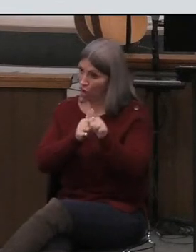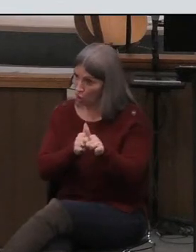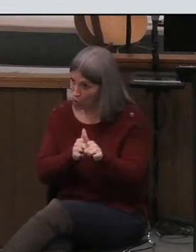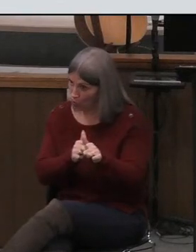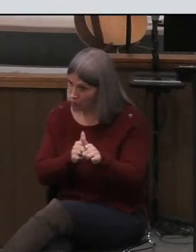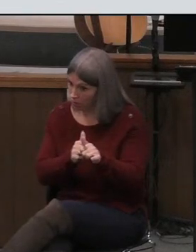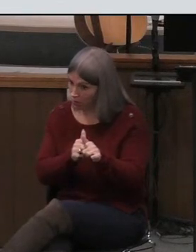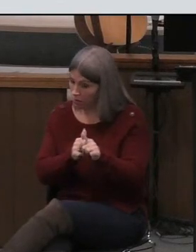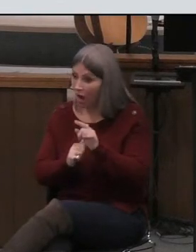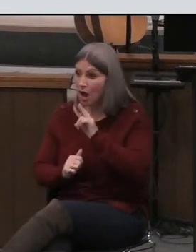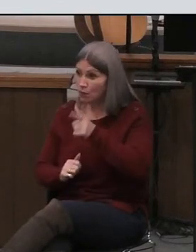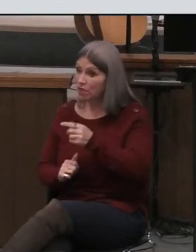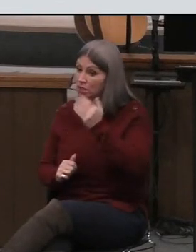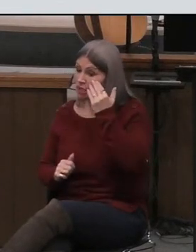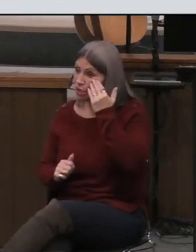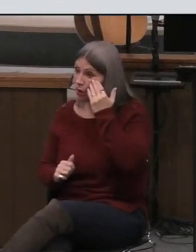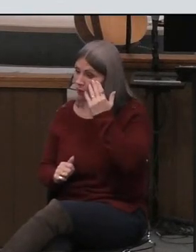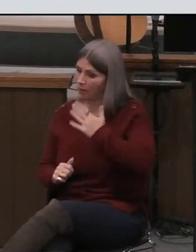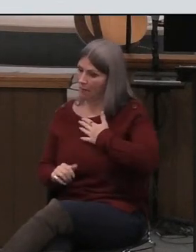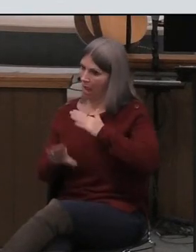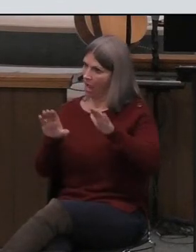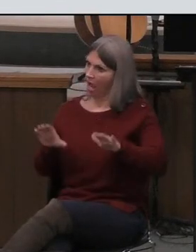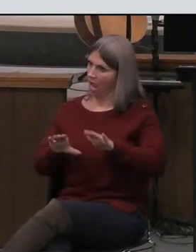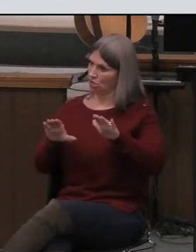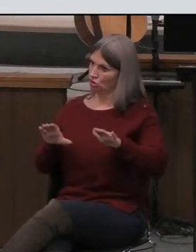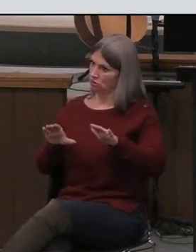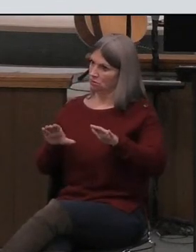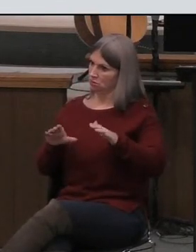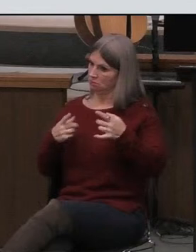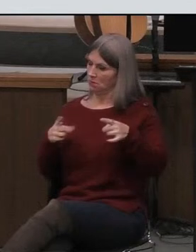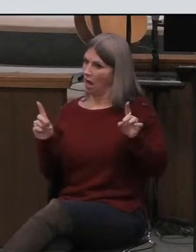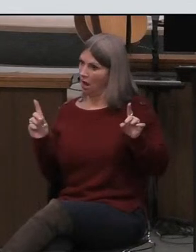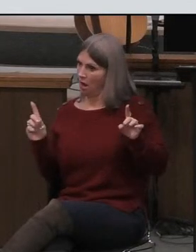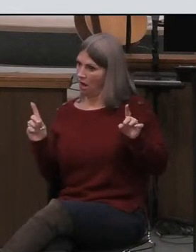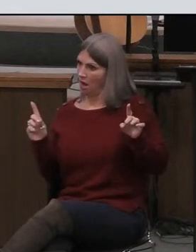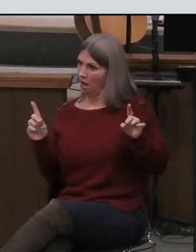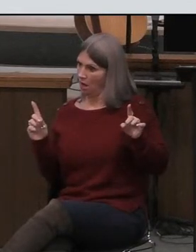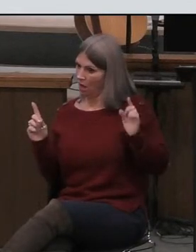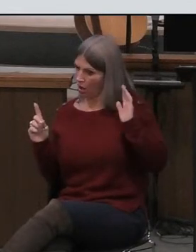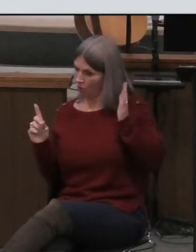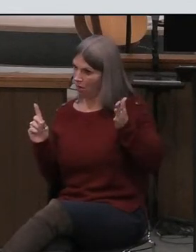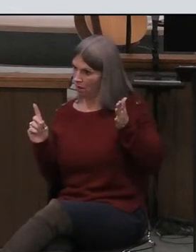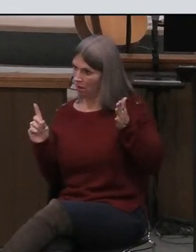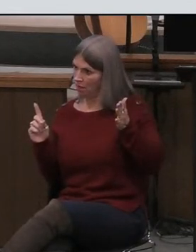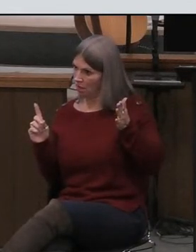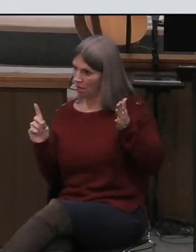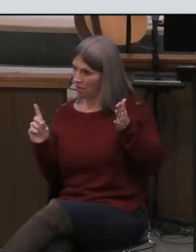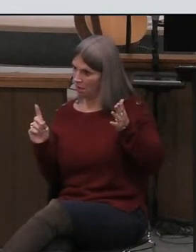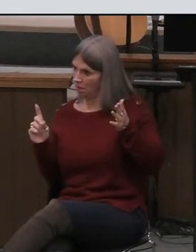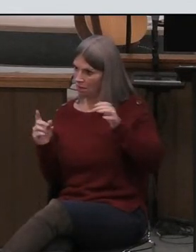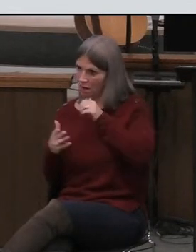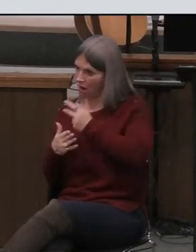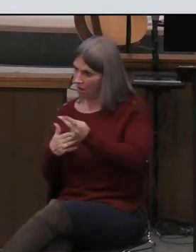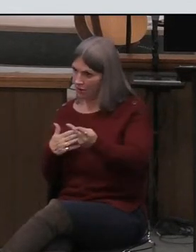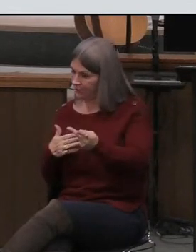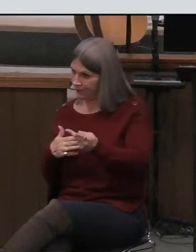do I really know that my labor is in vain? I mean, is not in vain.